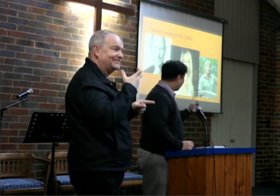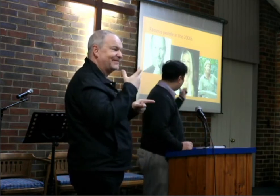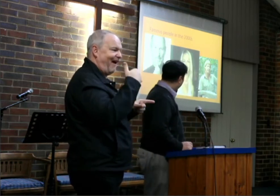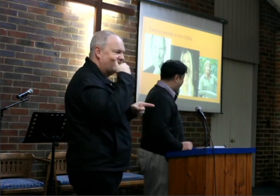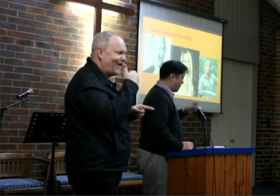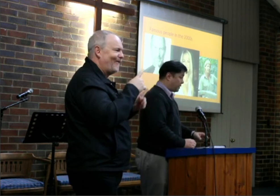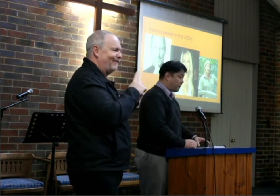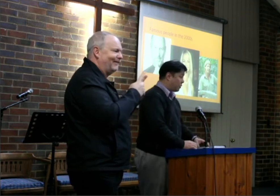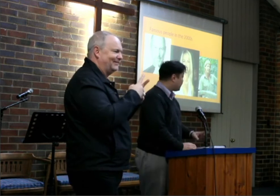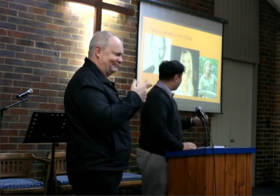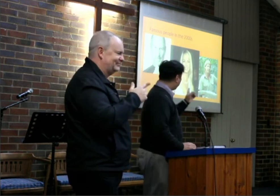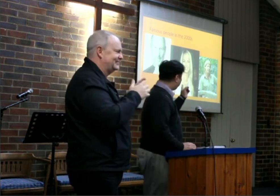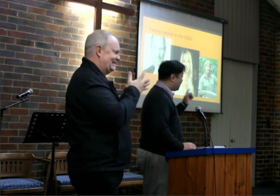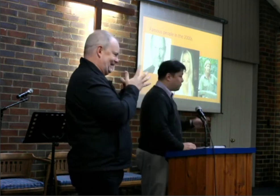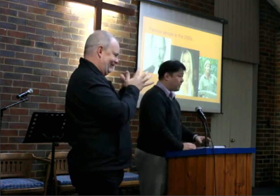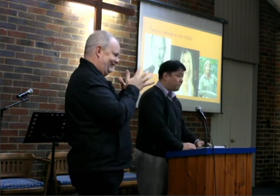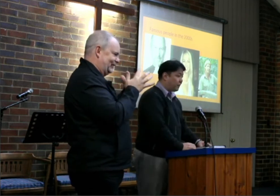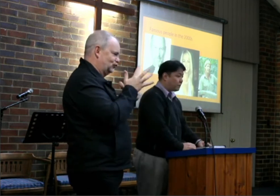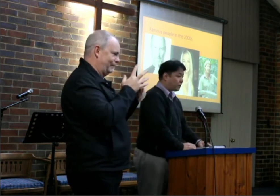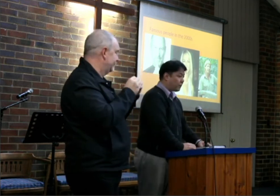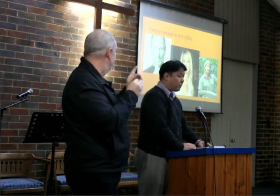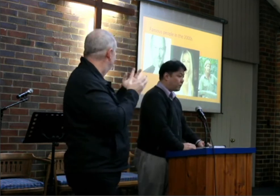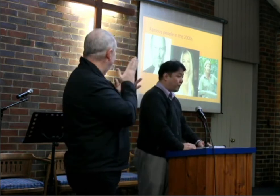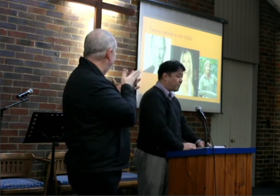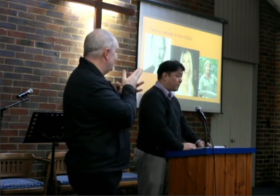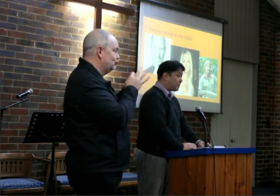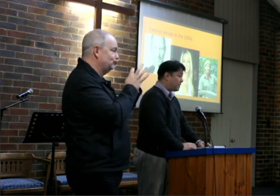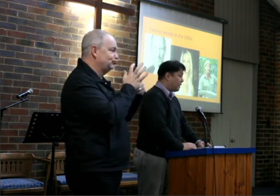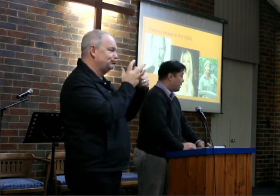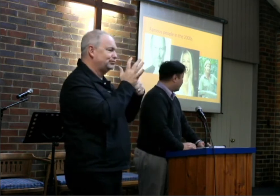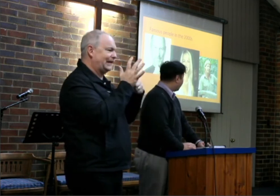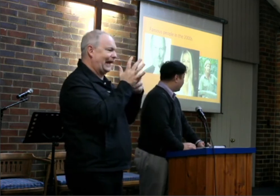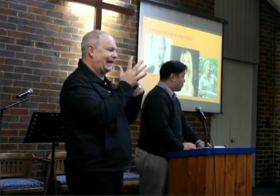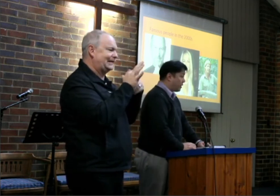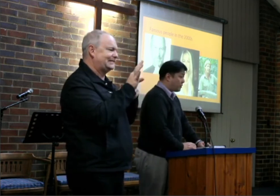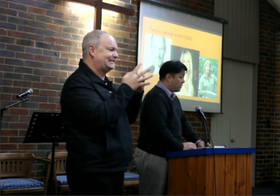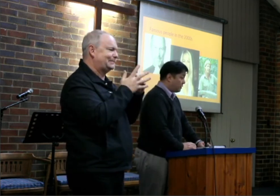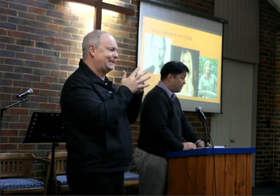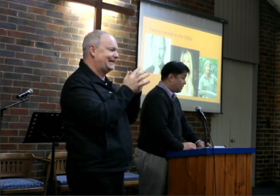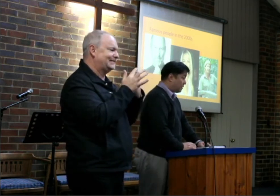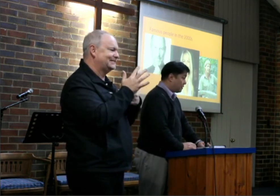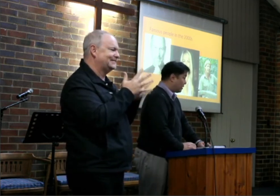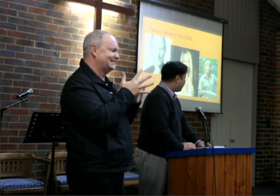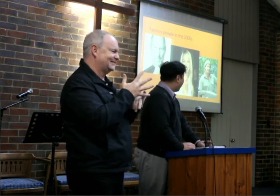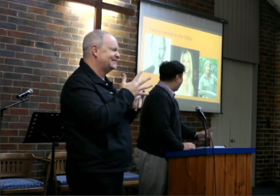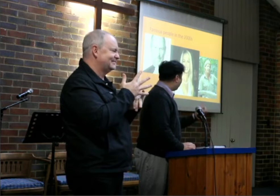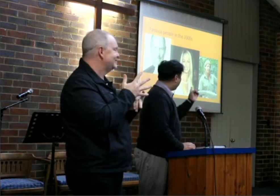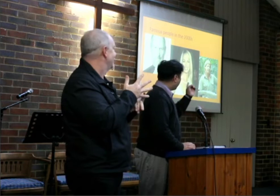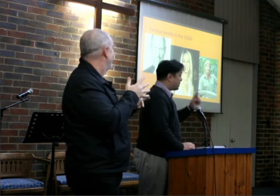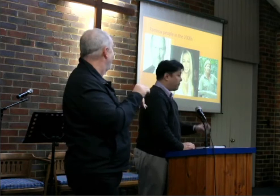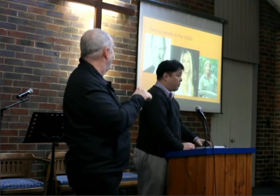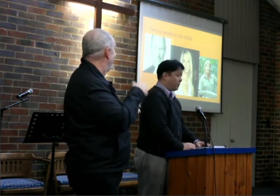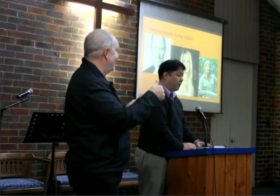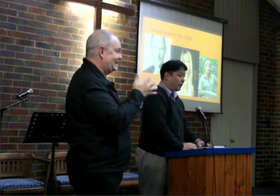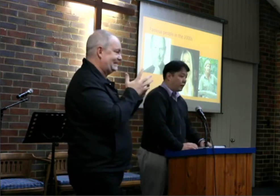that's Steve Jobs, and you got in the middle, Britney Spears. She was one of the most famous singers in the early 2000s, right? And then you got